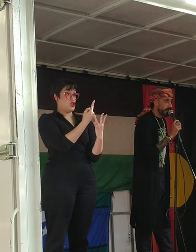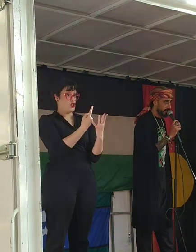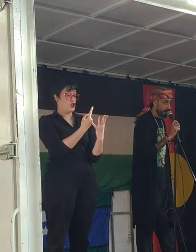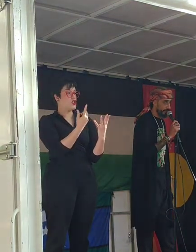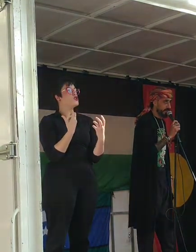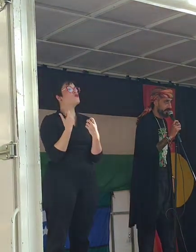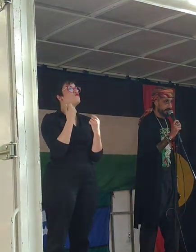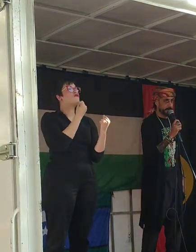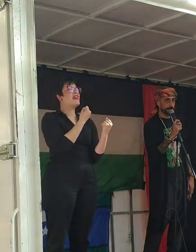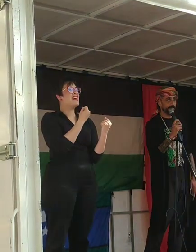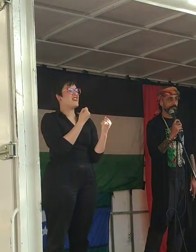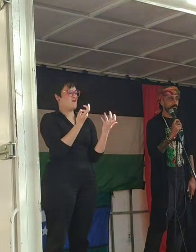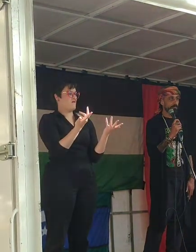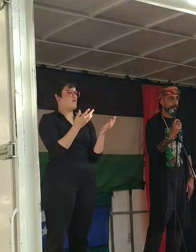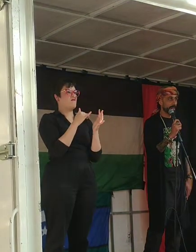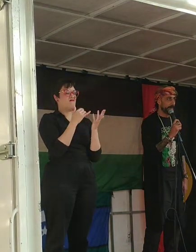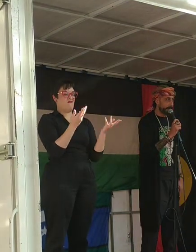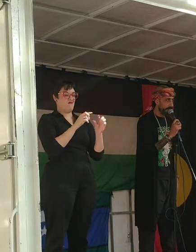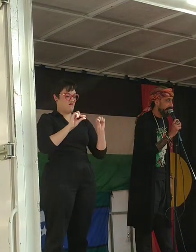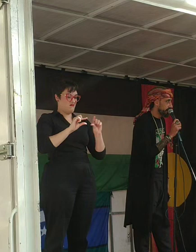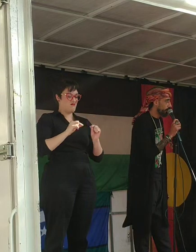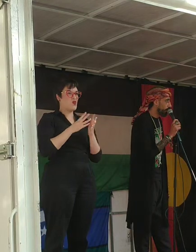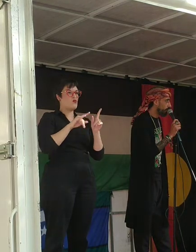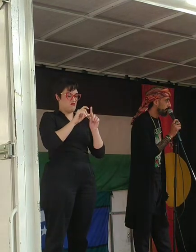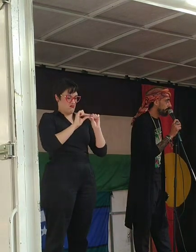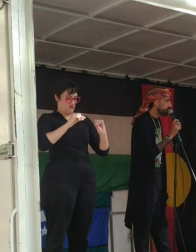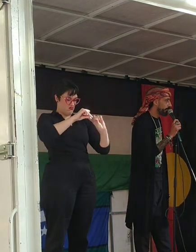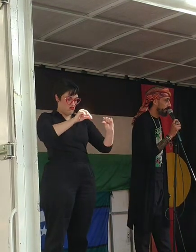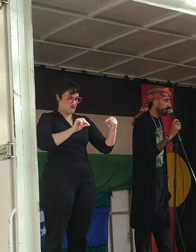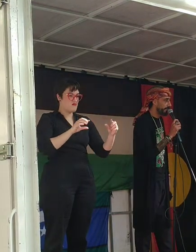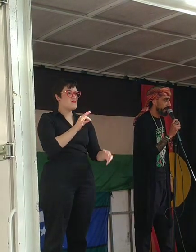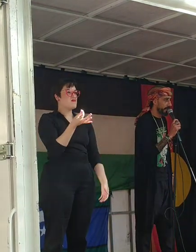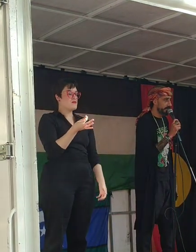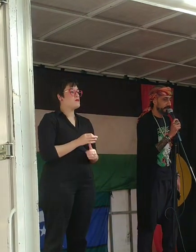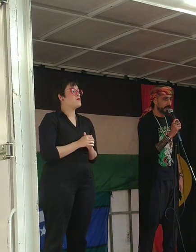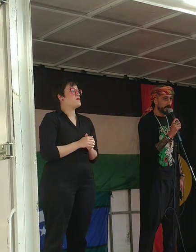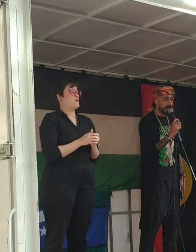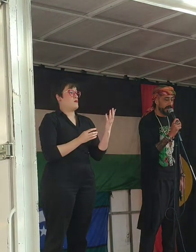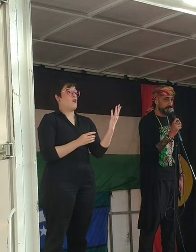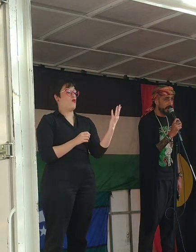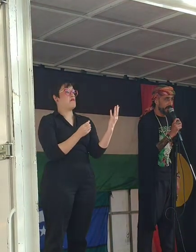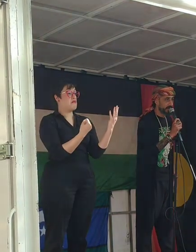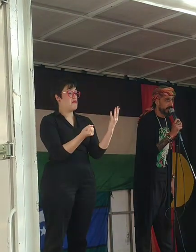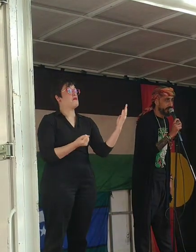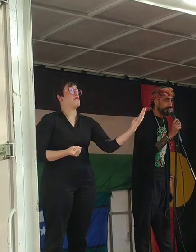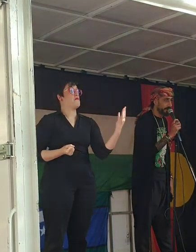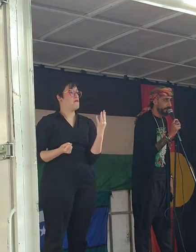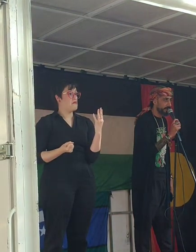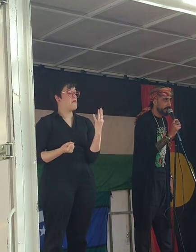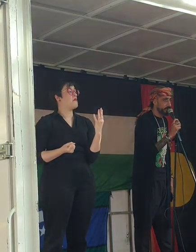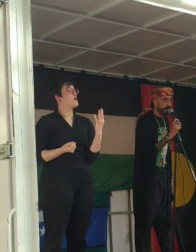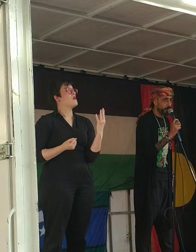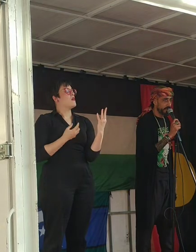a bunch of sticks. They answered the call, went back to their father, and asked each